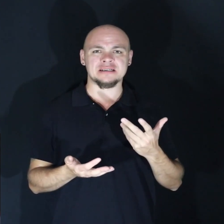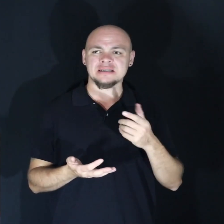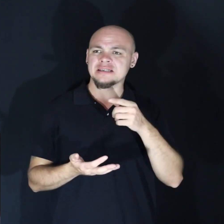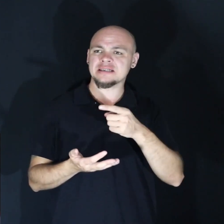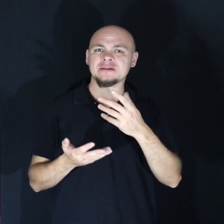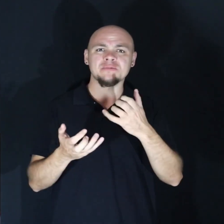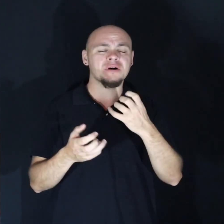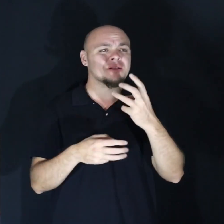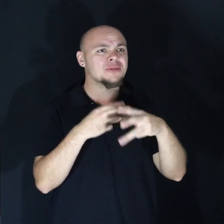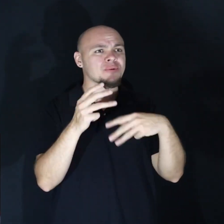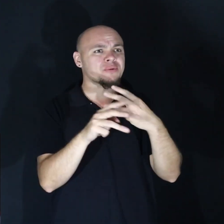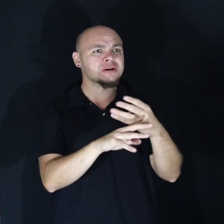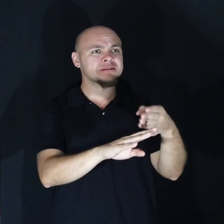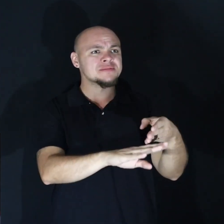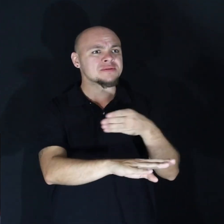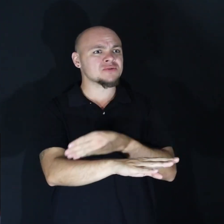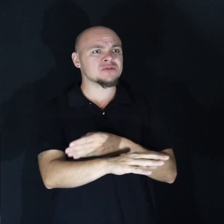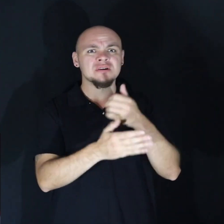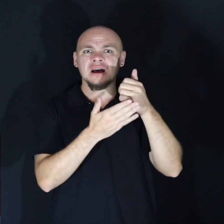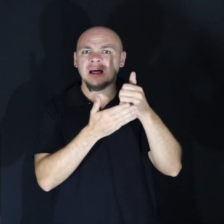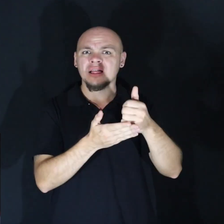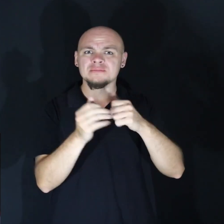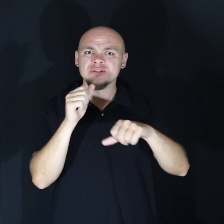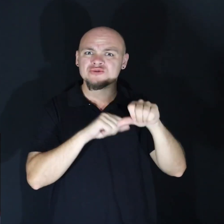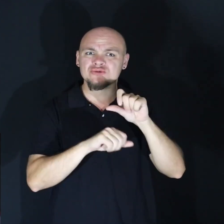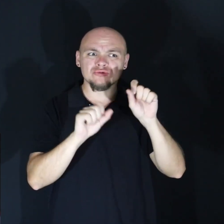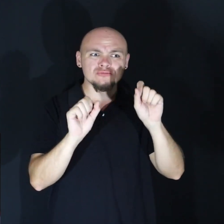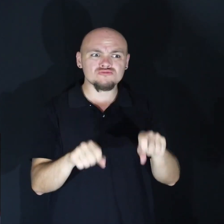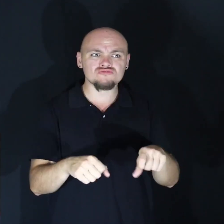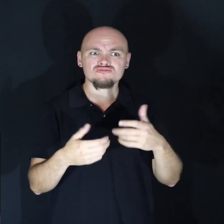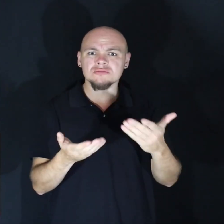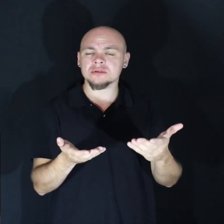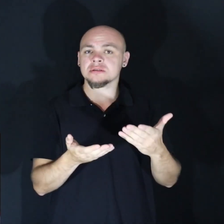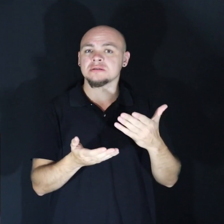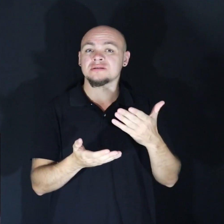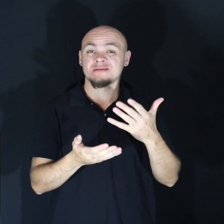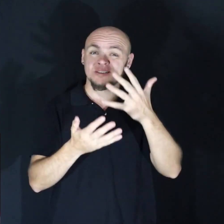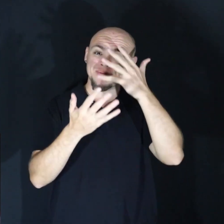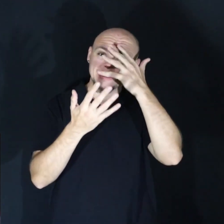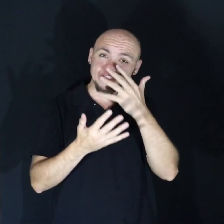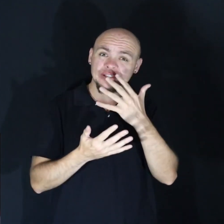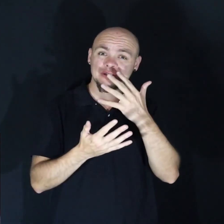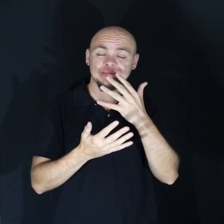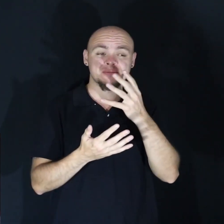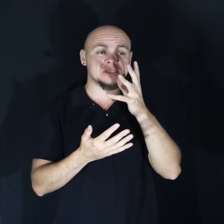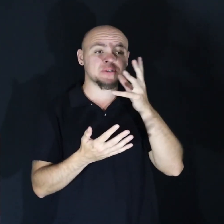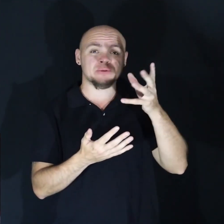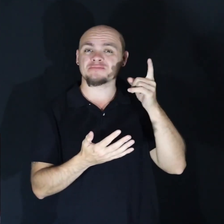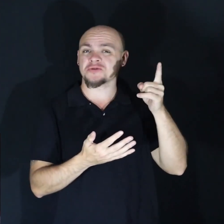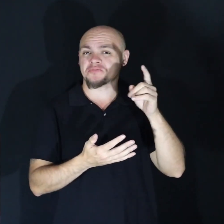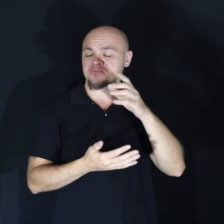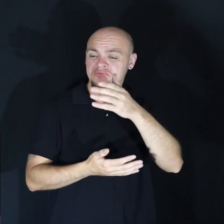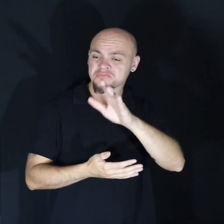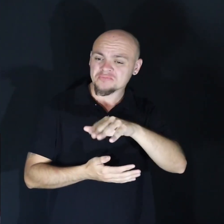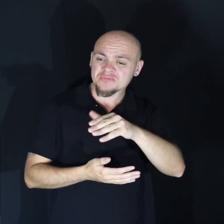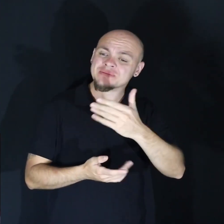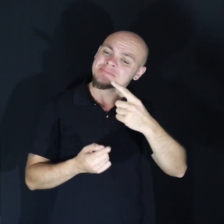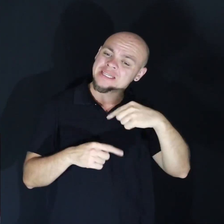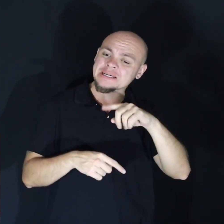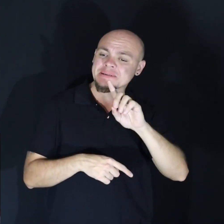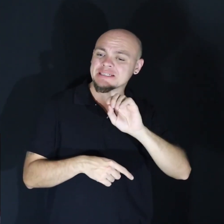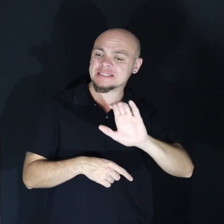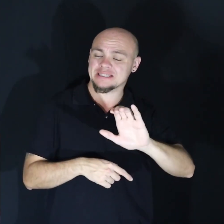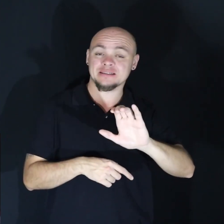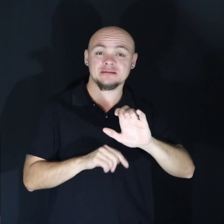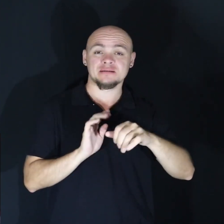the world would be a better place if we just helped each other. During my sorrow, my grandmother Nita invited me to Washington, D.C. What made the most